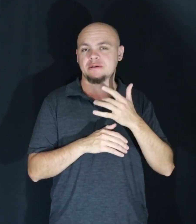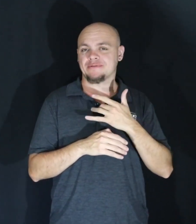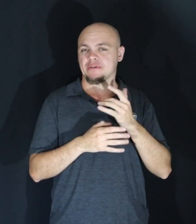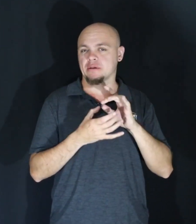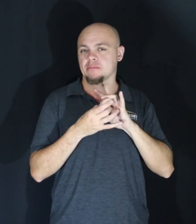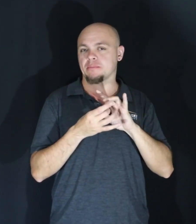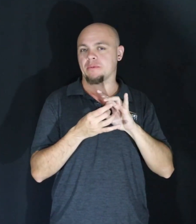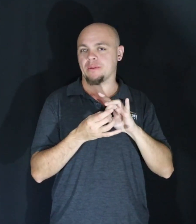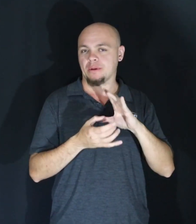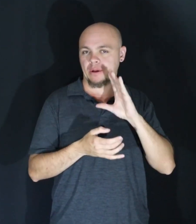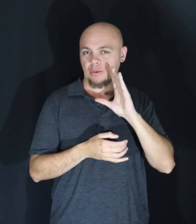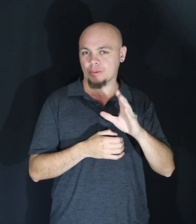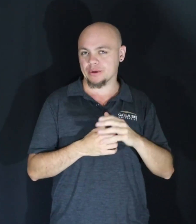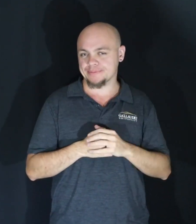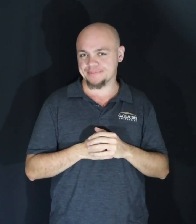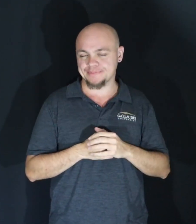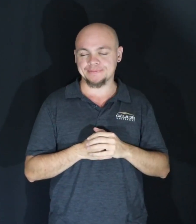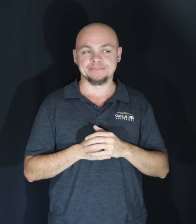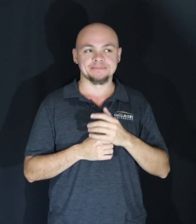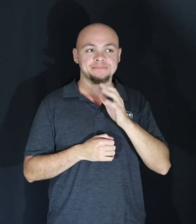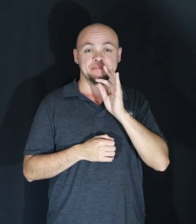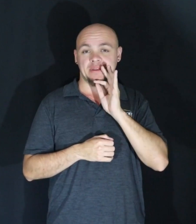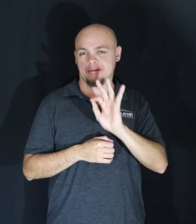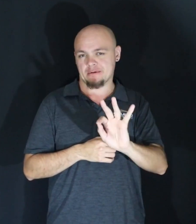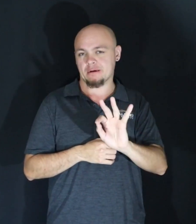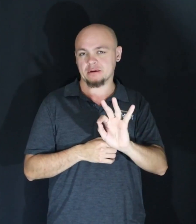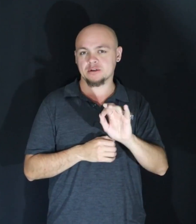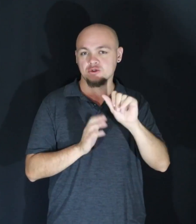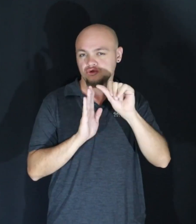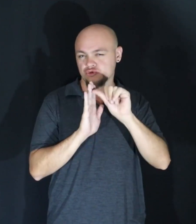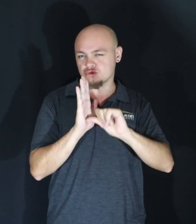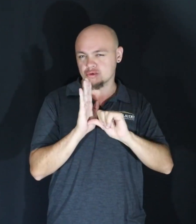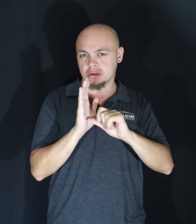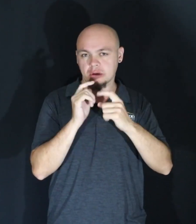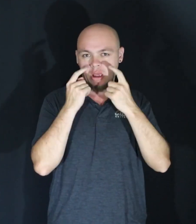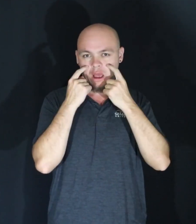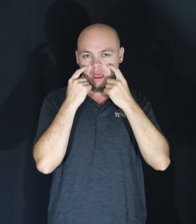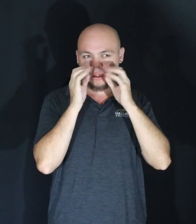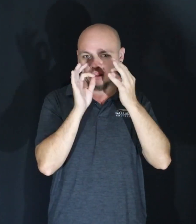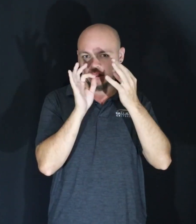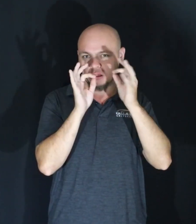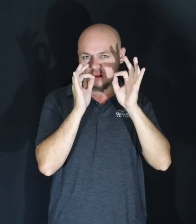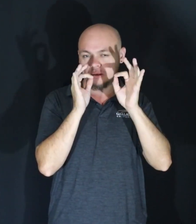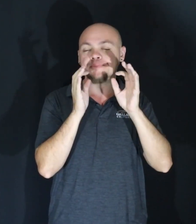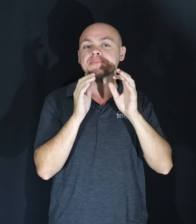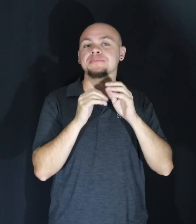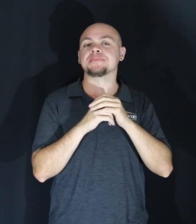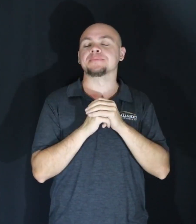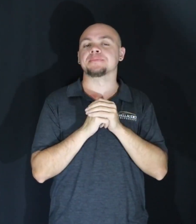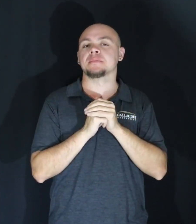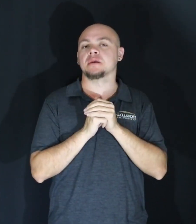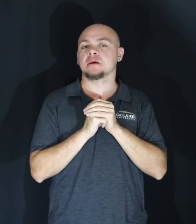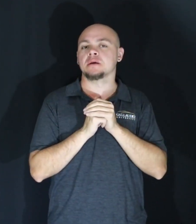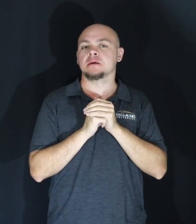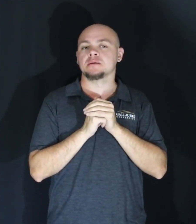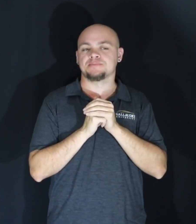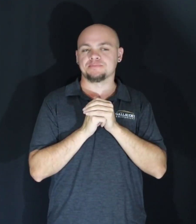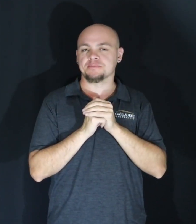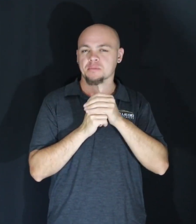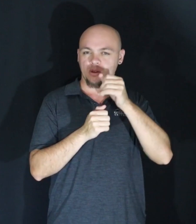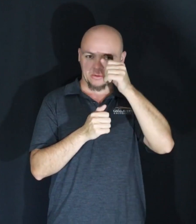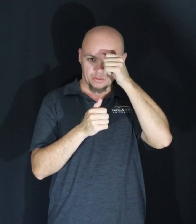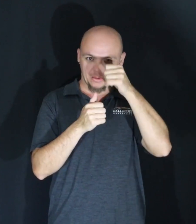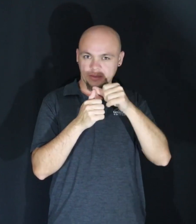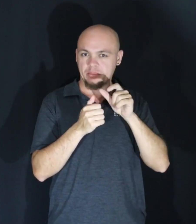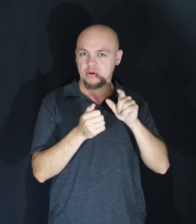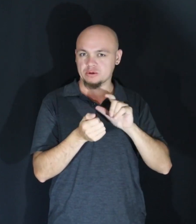belonged. At the age of 9, I underwent surgery to correct the situation. And I can clearly remember